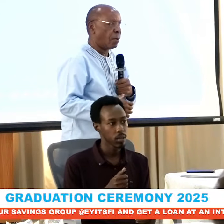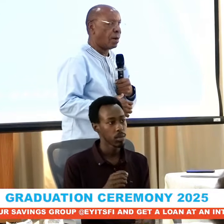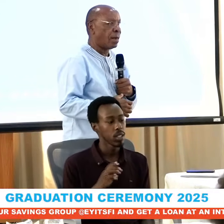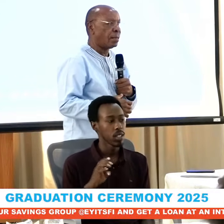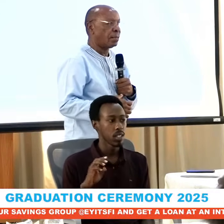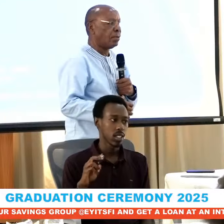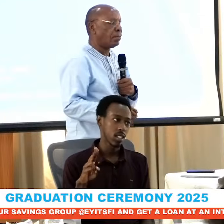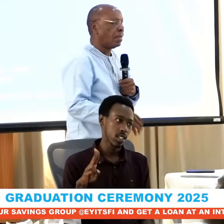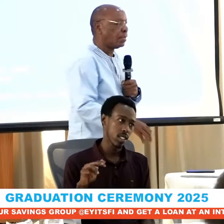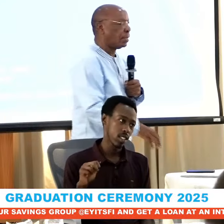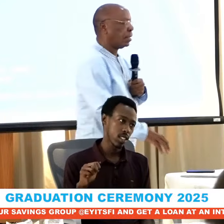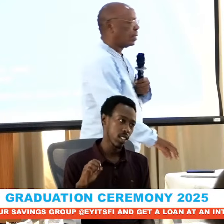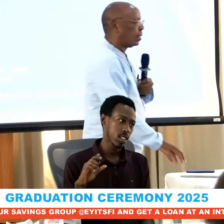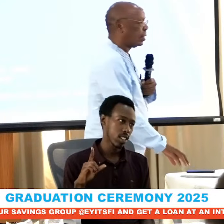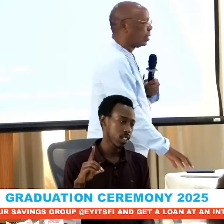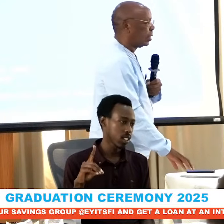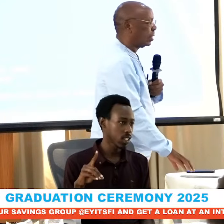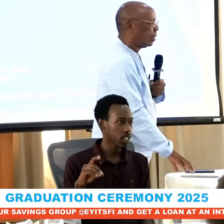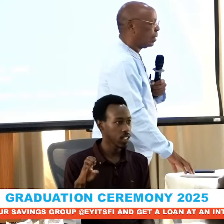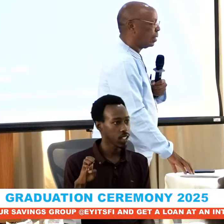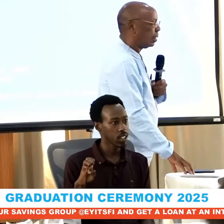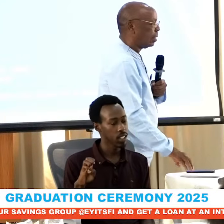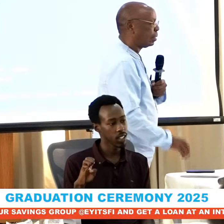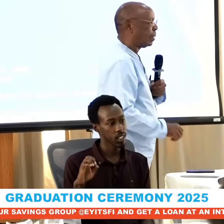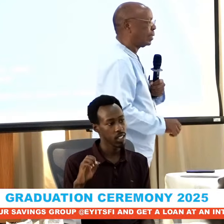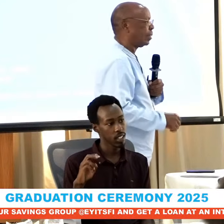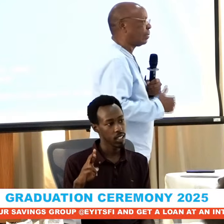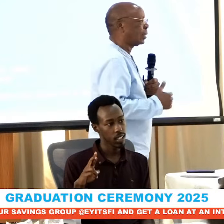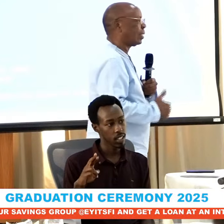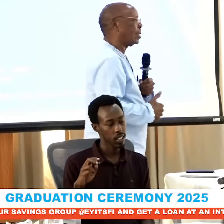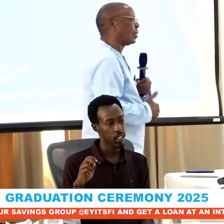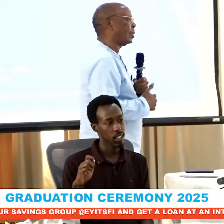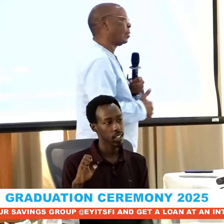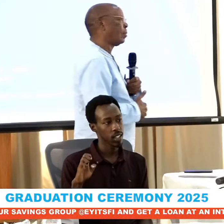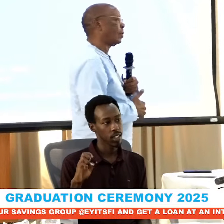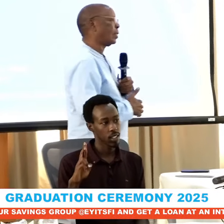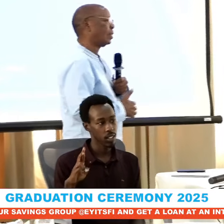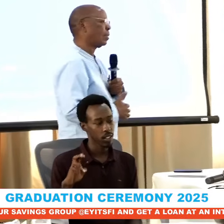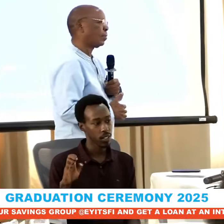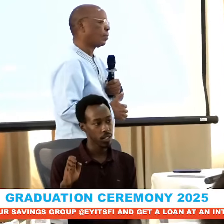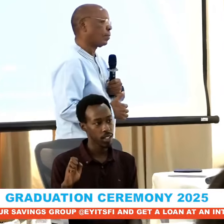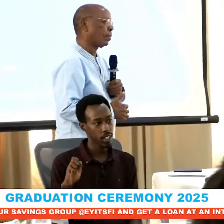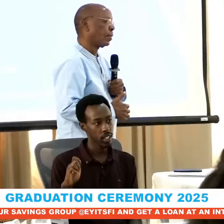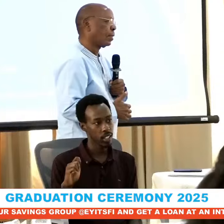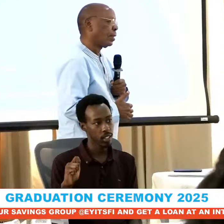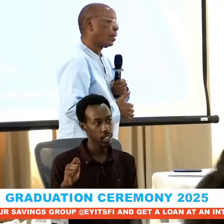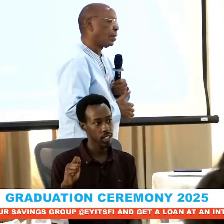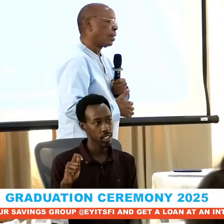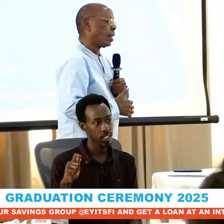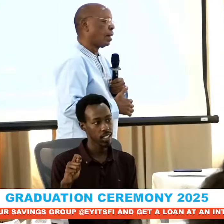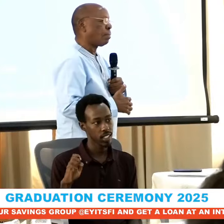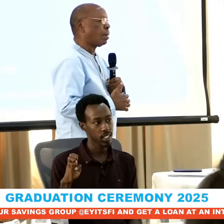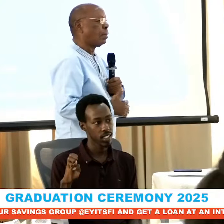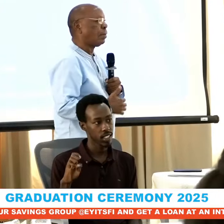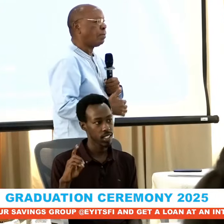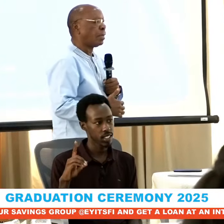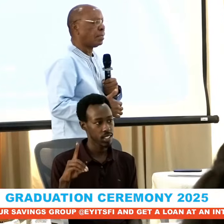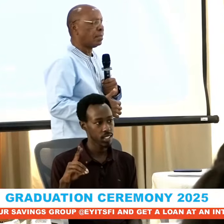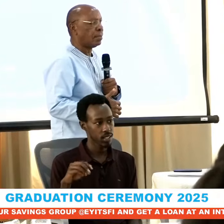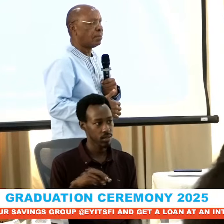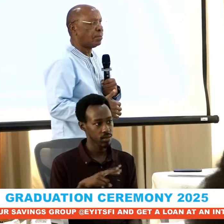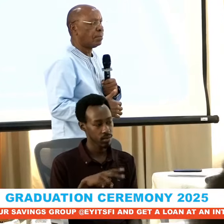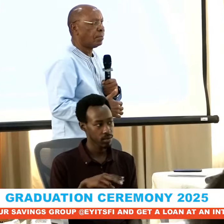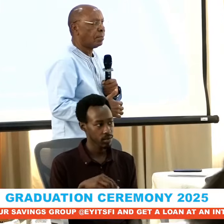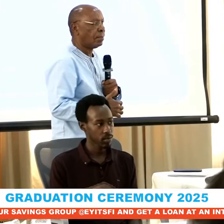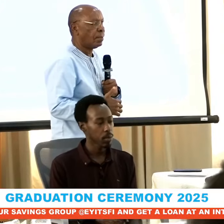Now, as a university, especially of science and technology, and a public university,